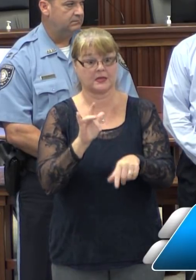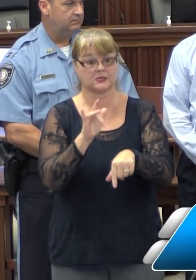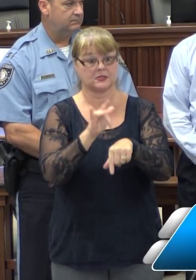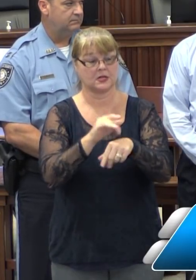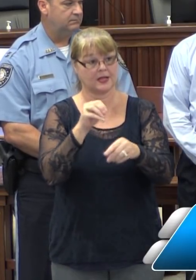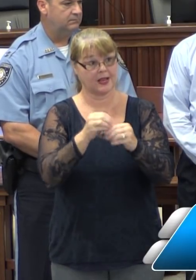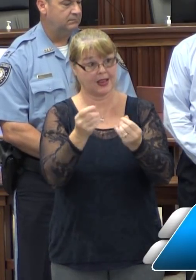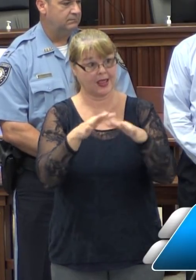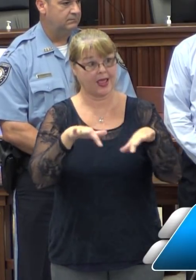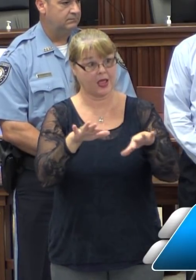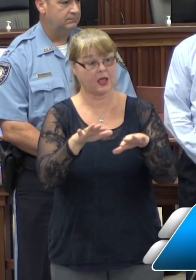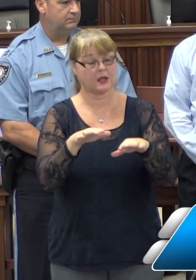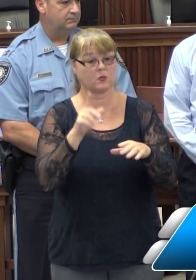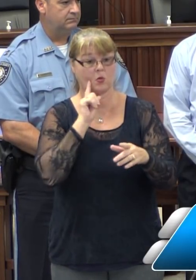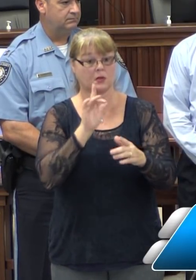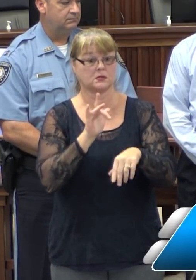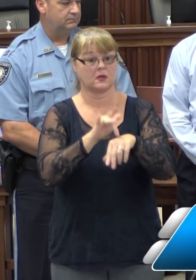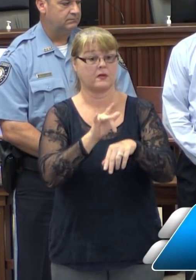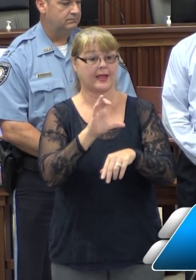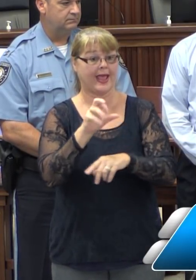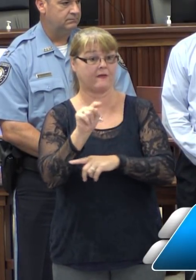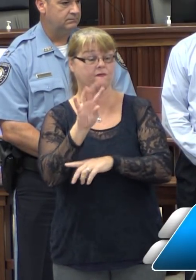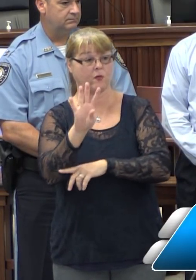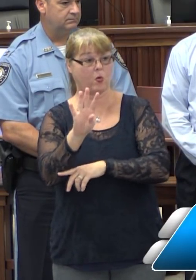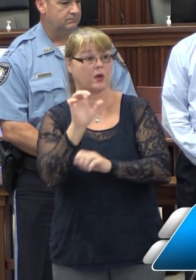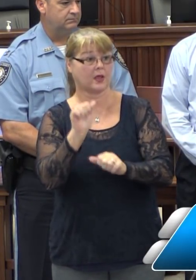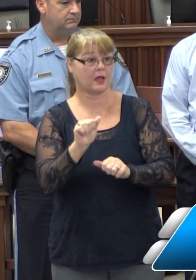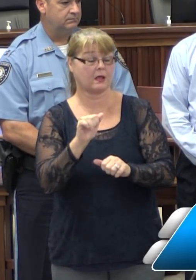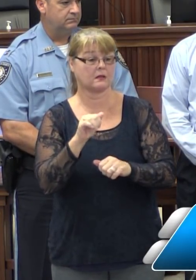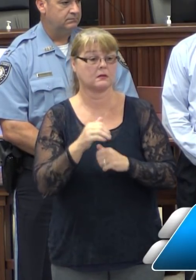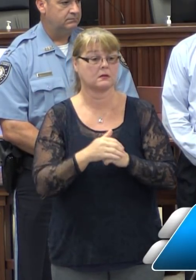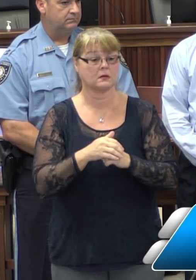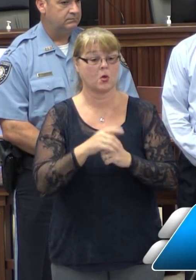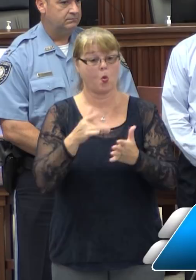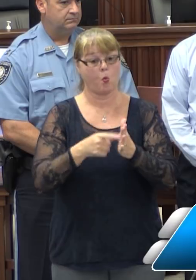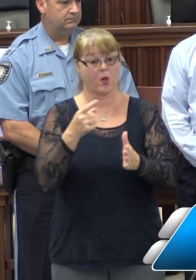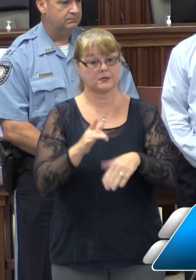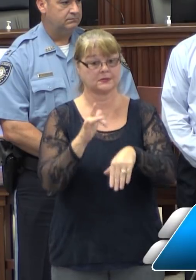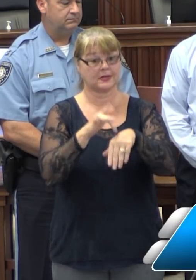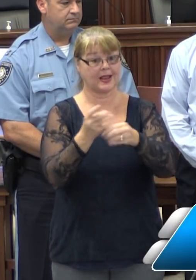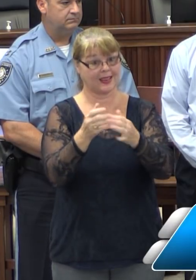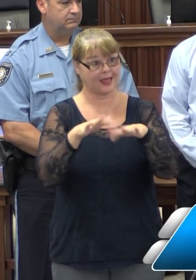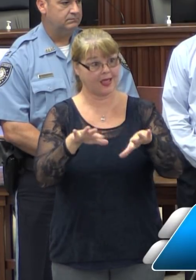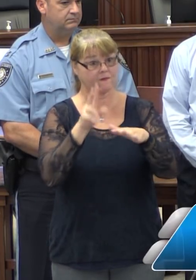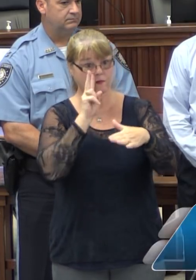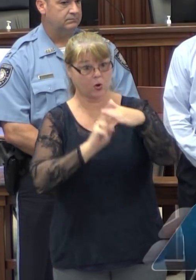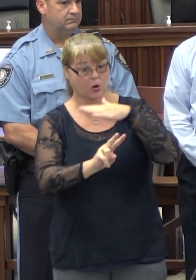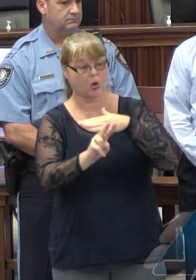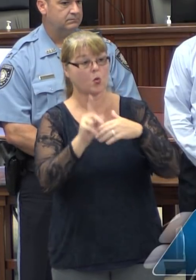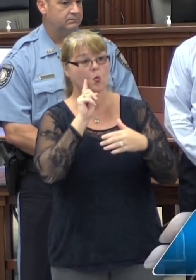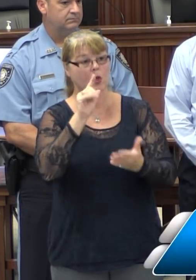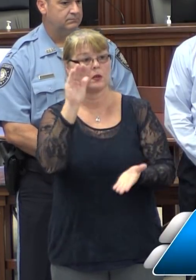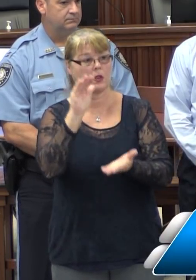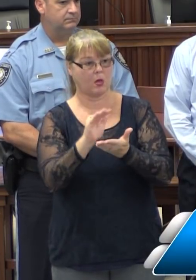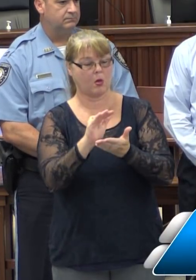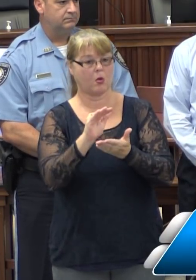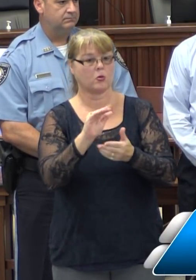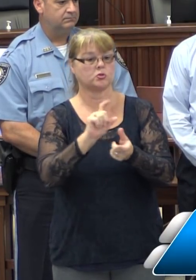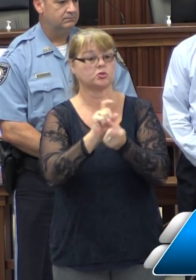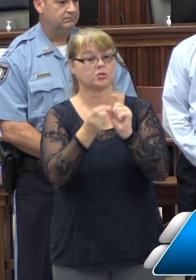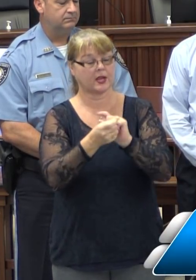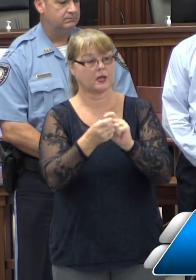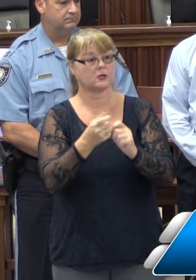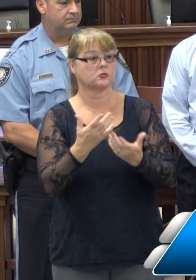as it slowly diminishes. So for this particular storm, as soon as it makes landfall, they're forecasting for it to start dropping down,